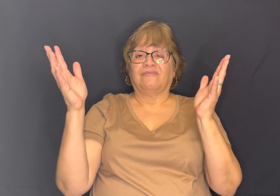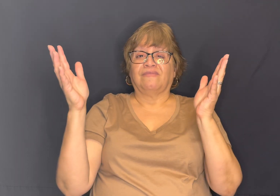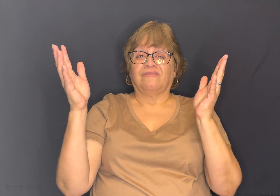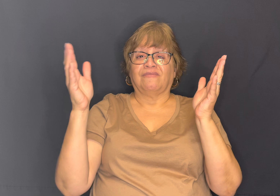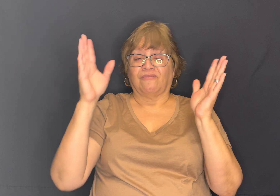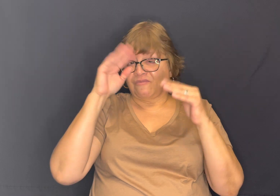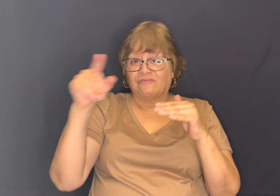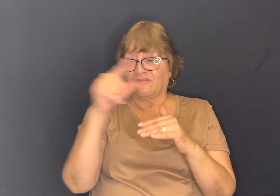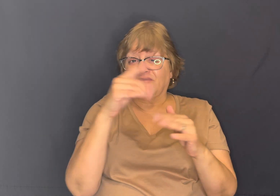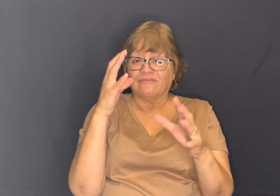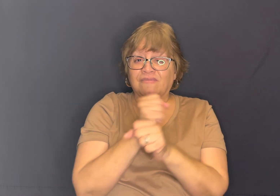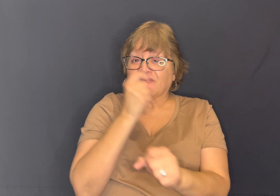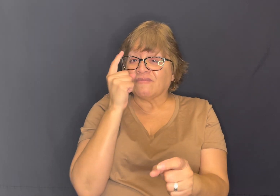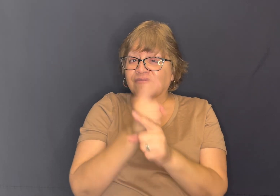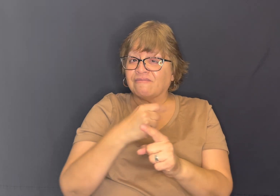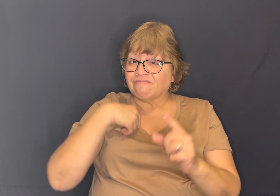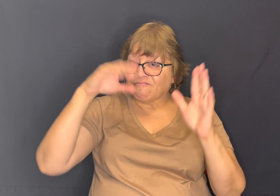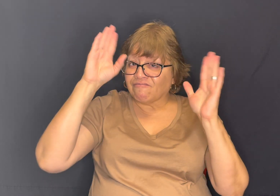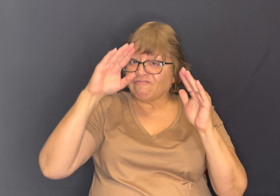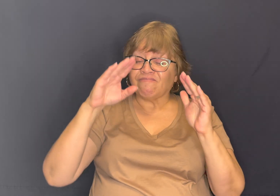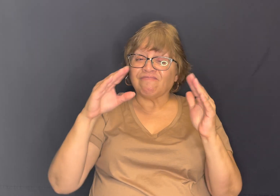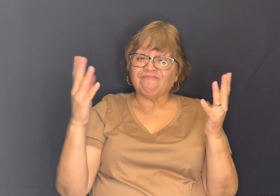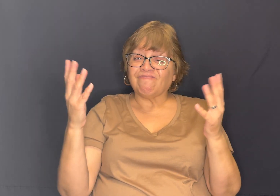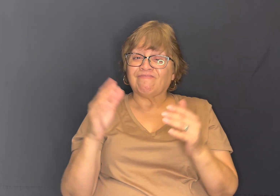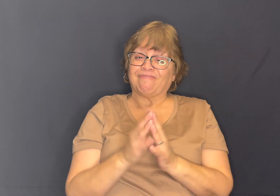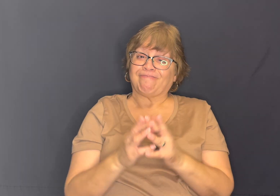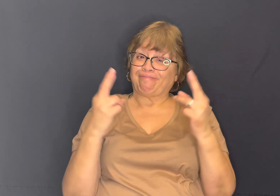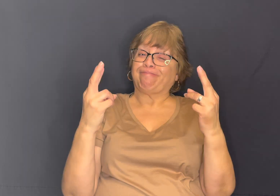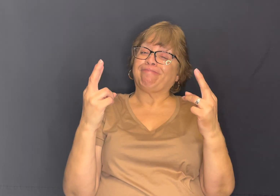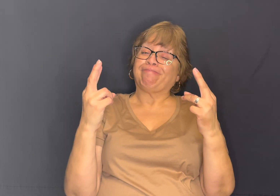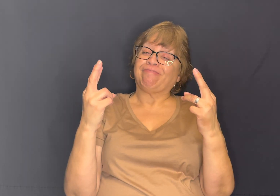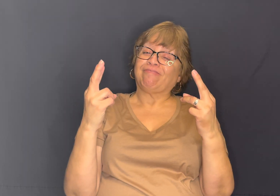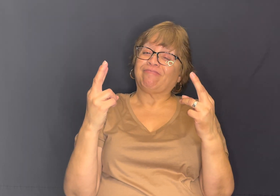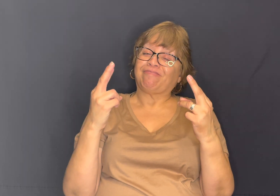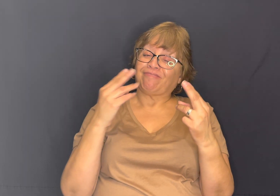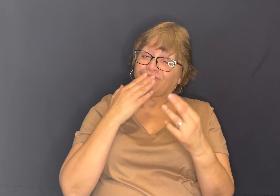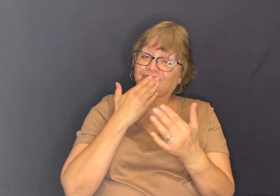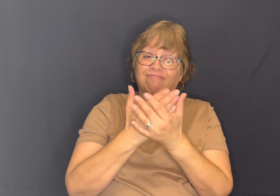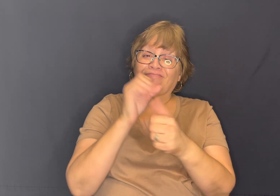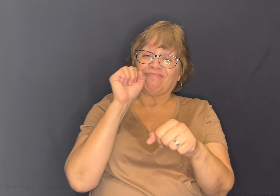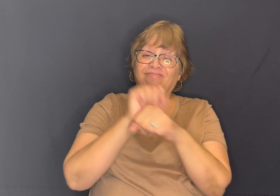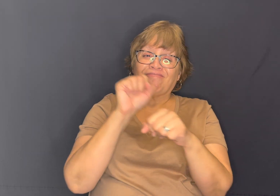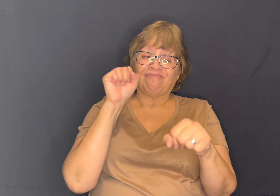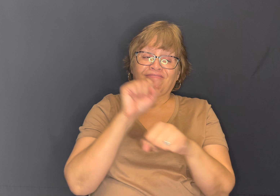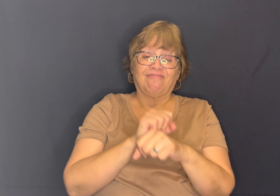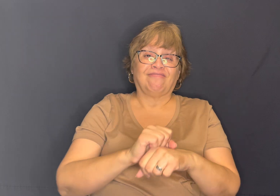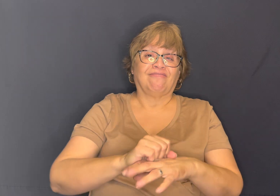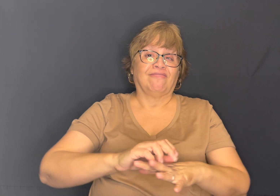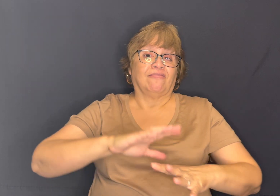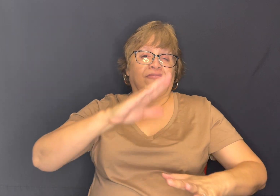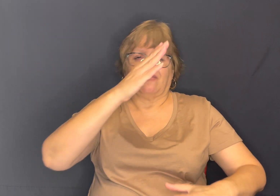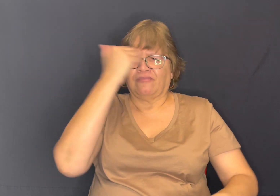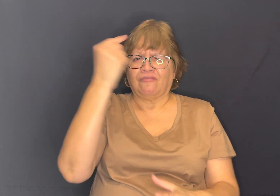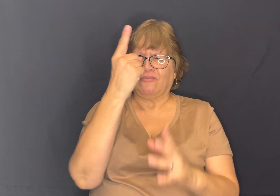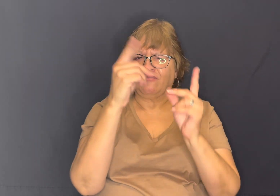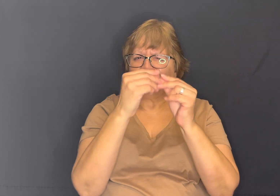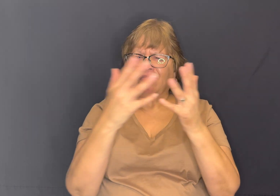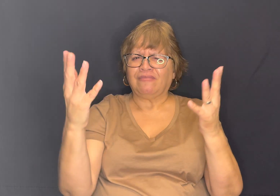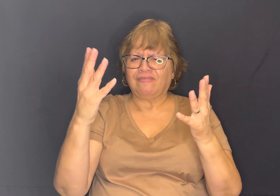5. I hope you guys got it right. I hope so. Fingers crossed. Good job.